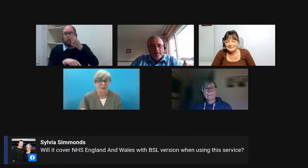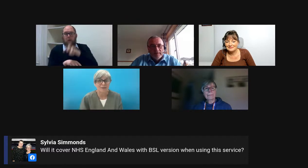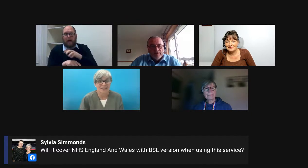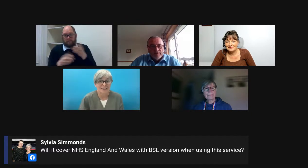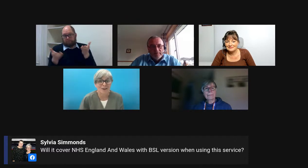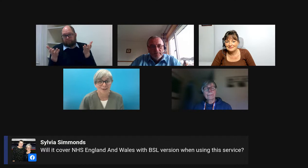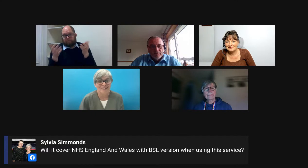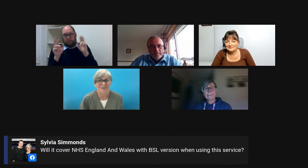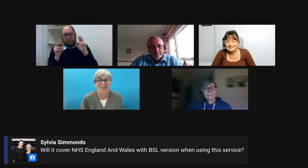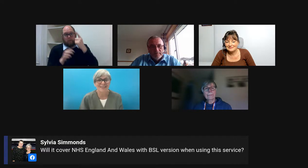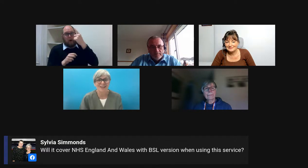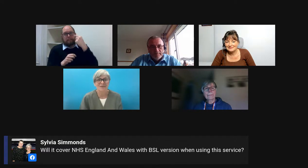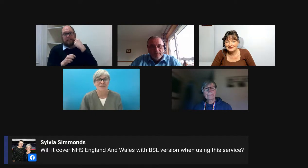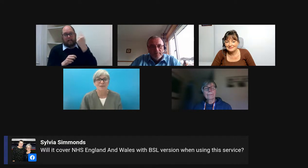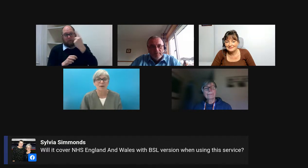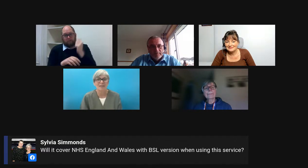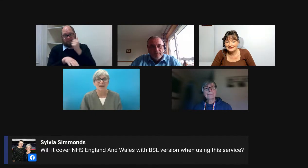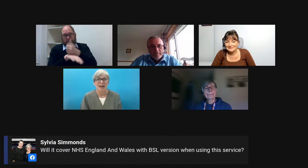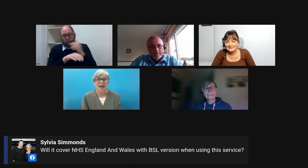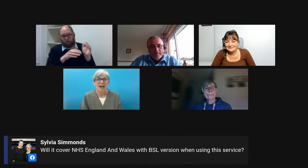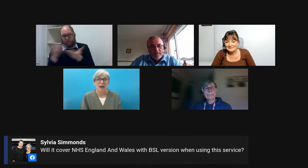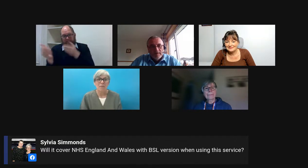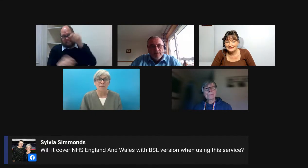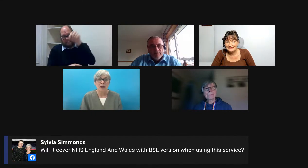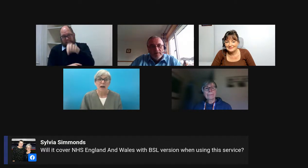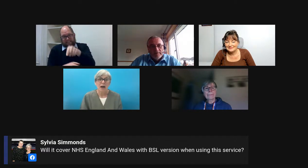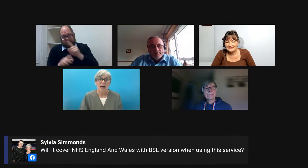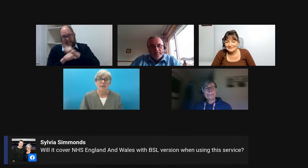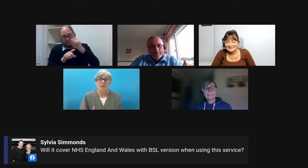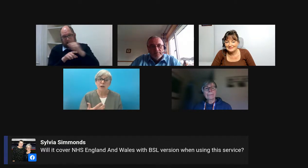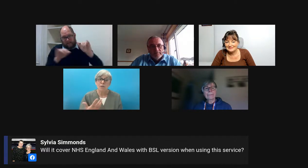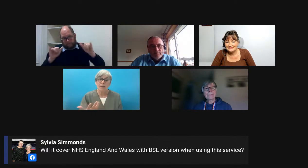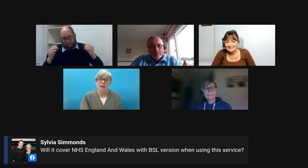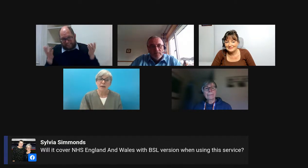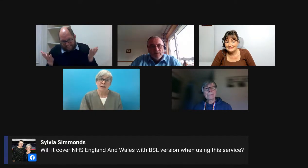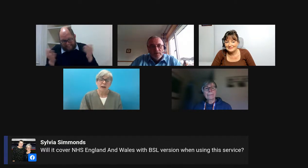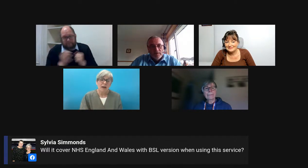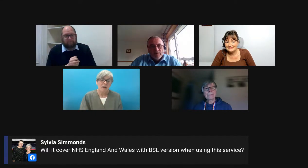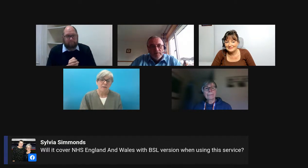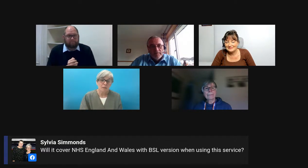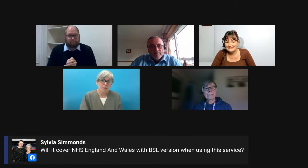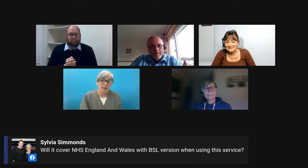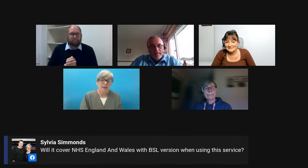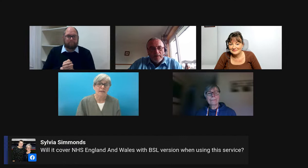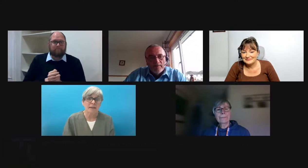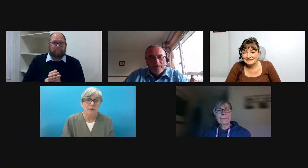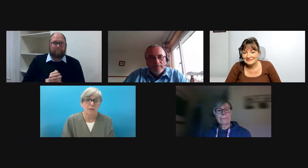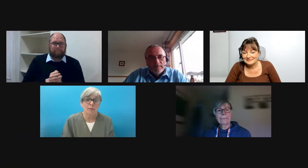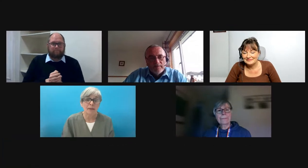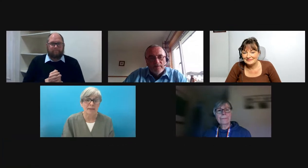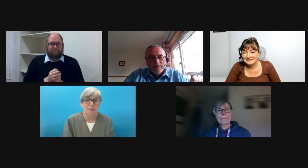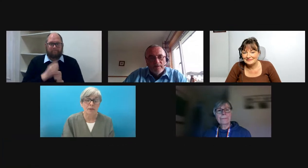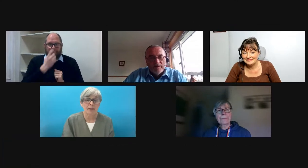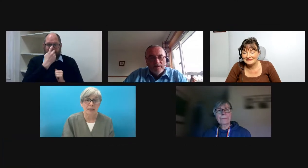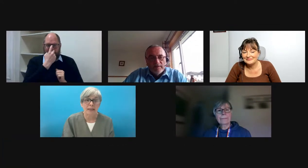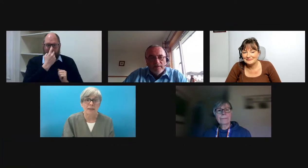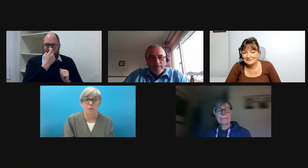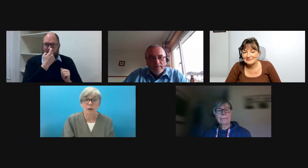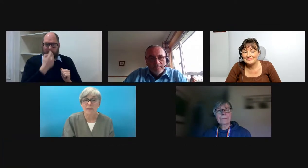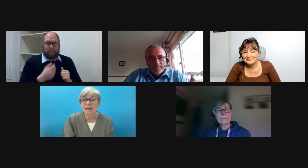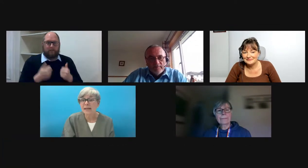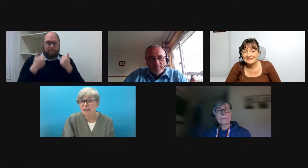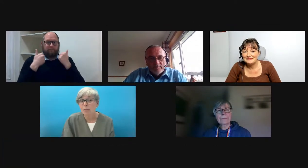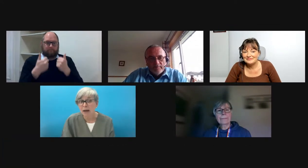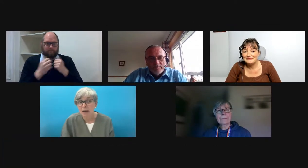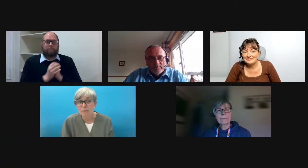Scotland is obviously a Scotland-wide service, but I don't know whether something similar will be established in England